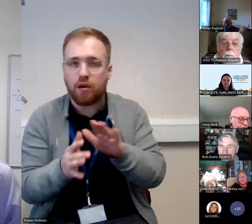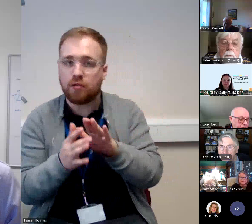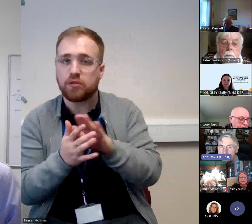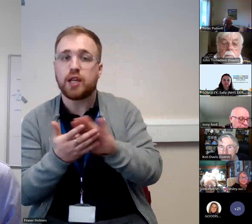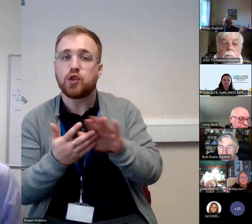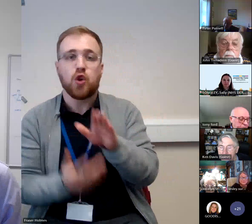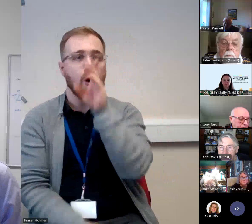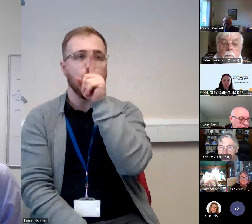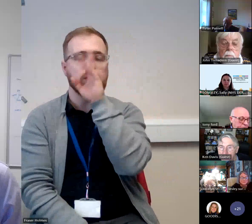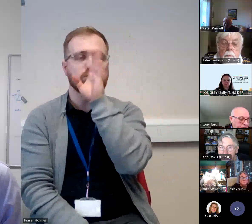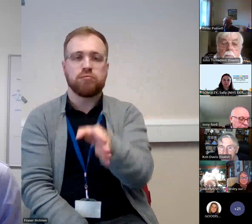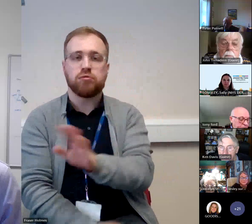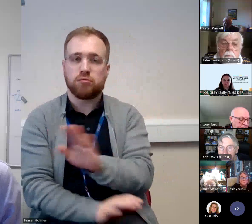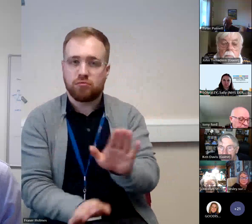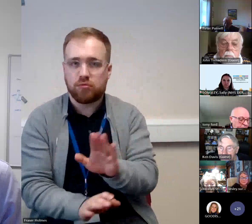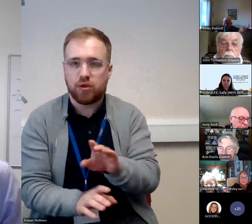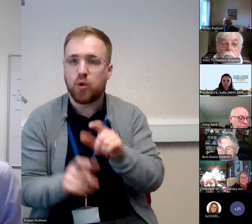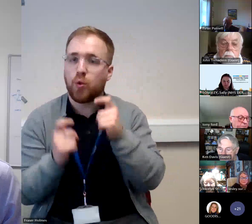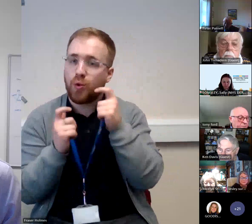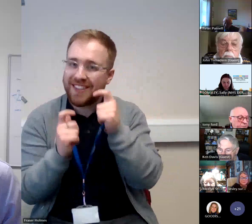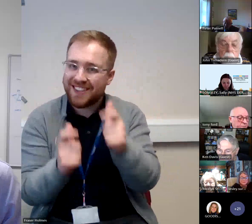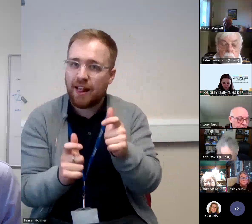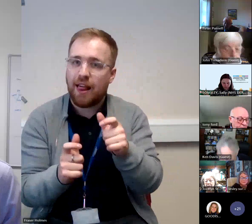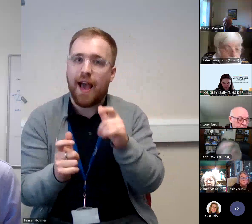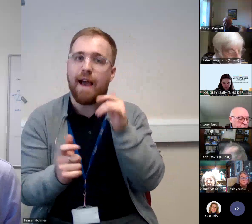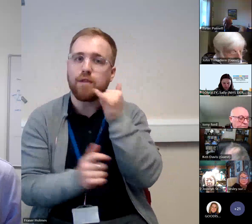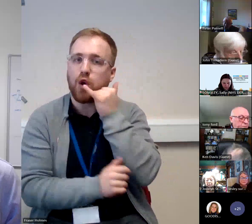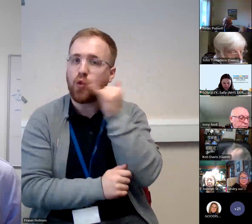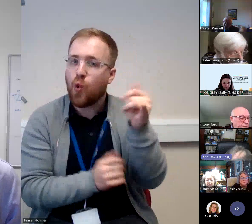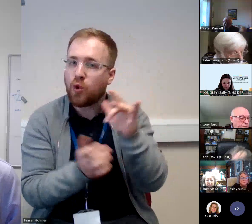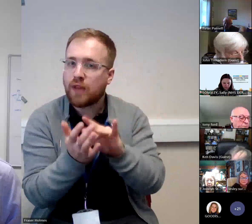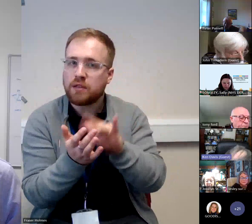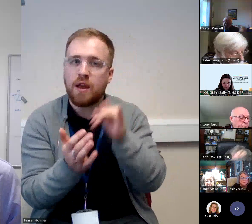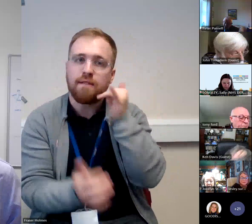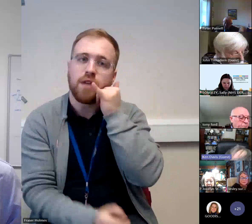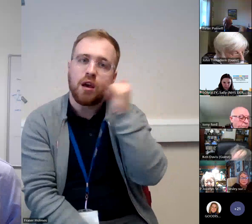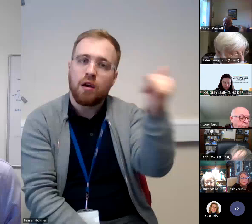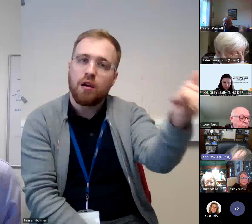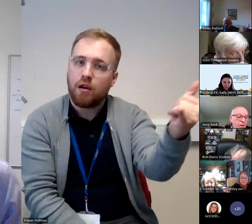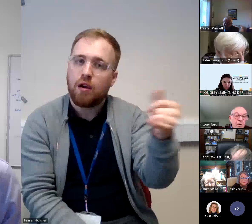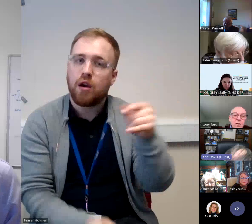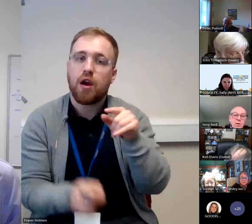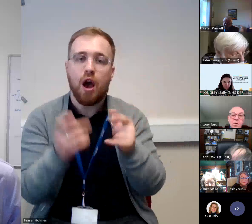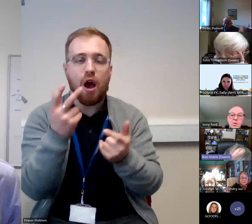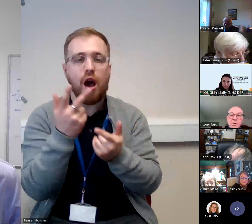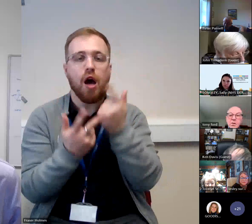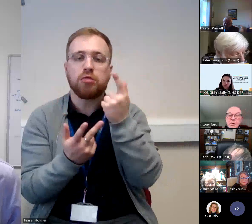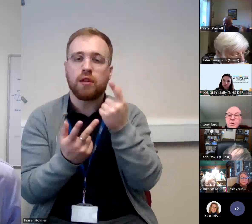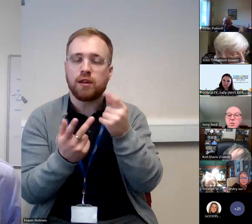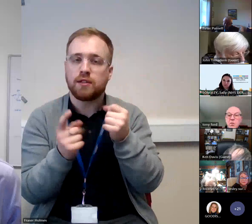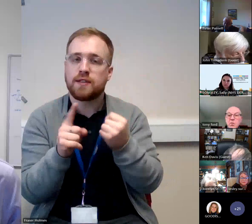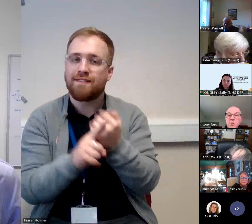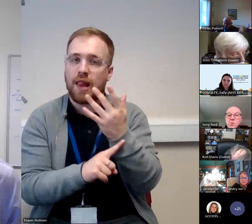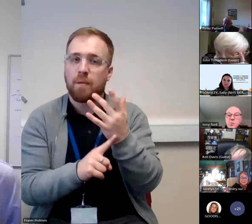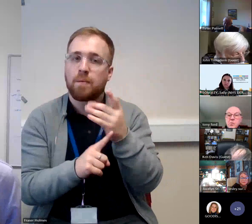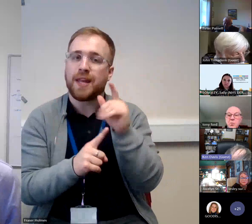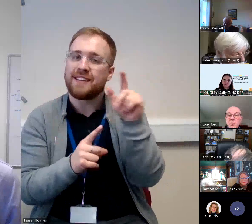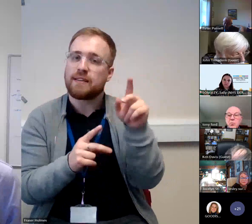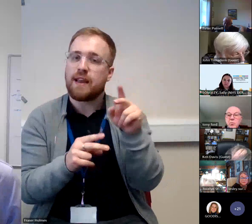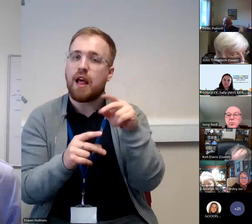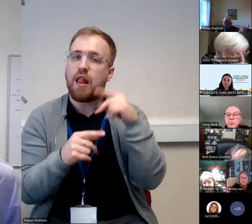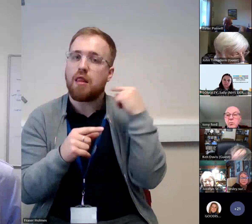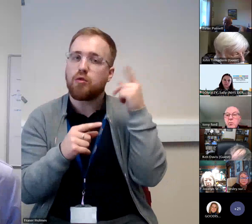one-size-fits-all approach. We will still have a call centre. So one of the other developments at our community diagnostic centre in Florence